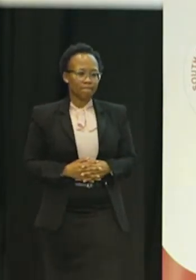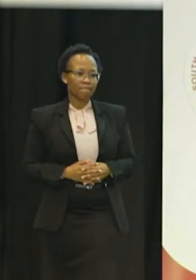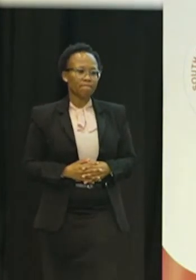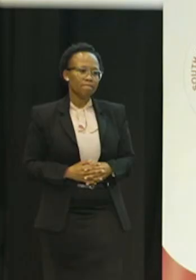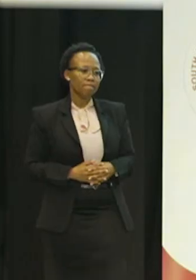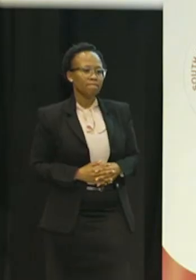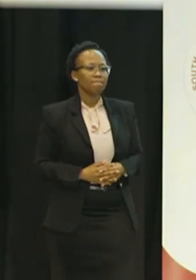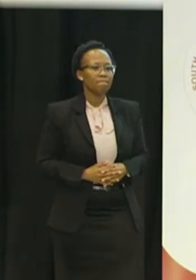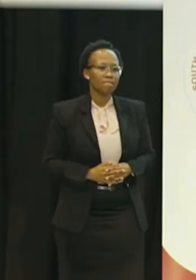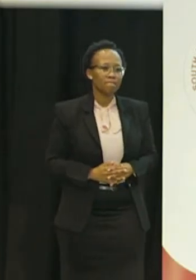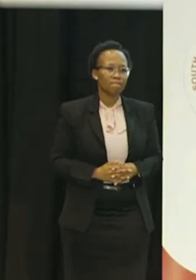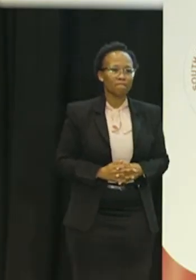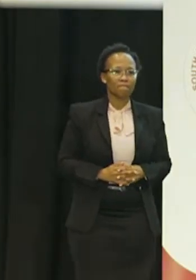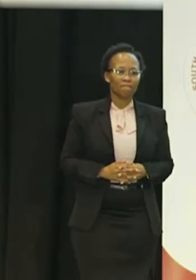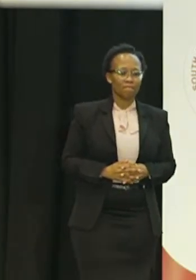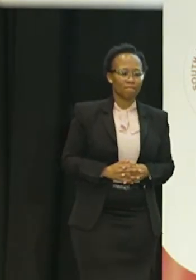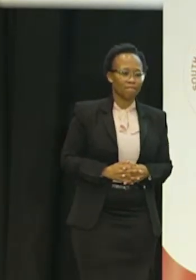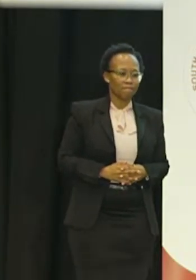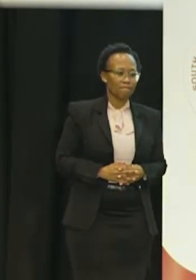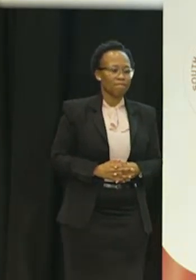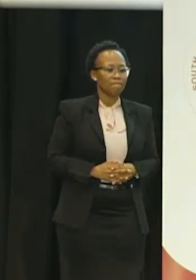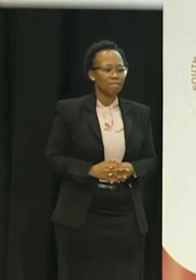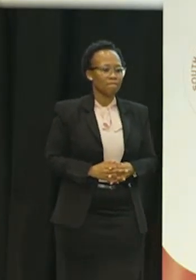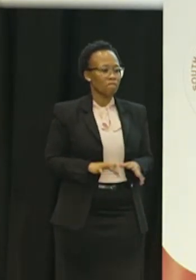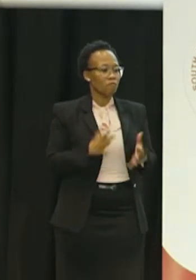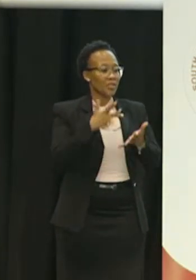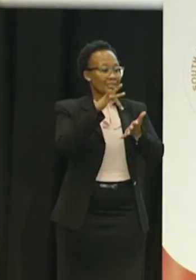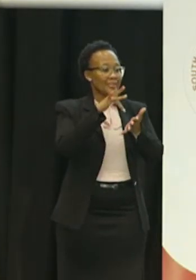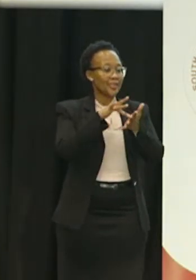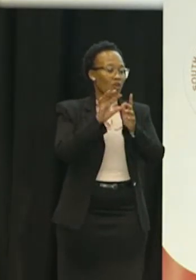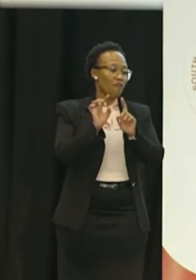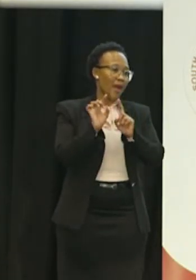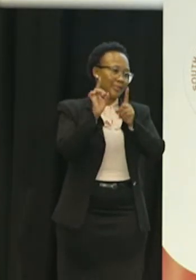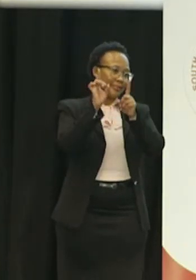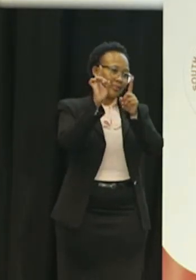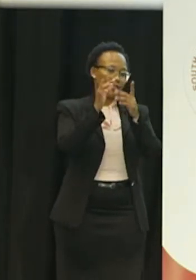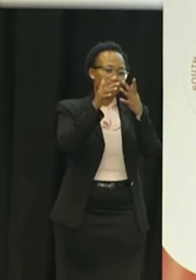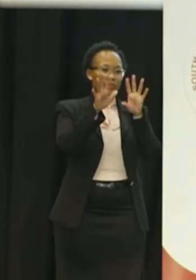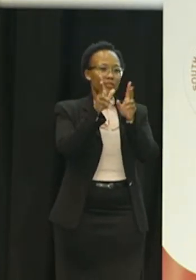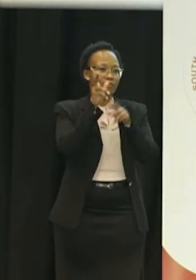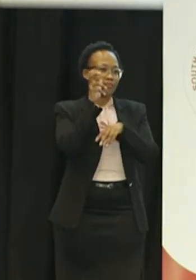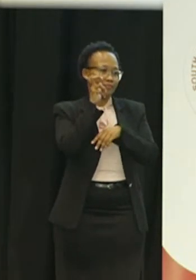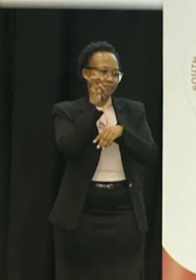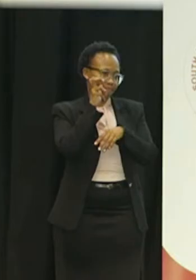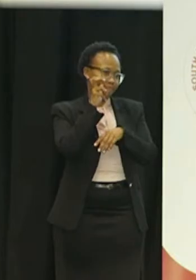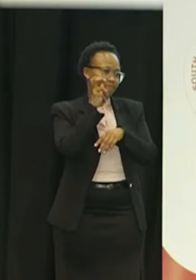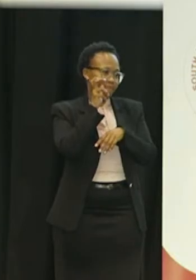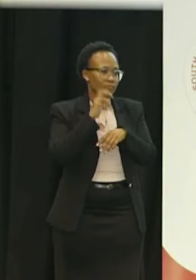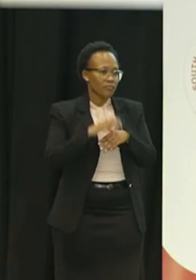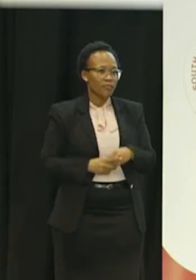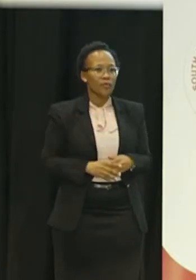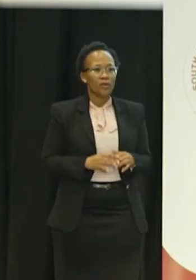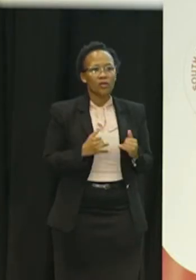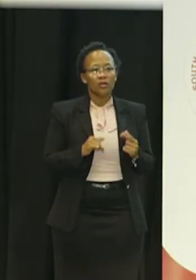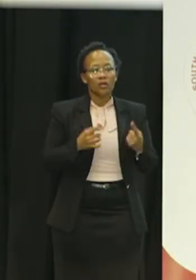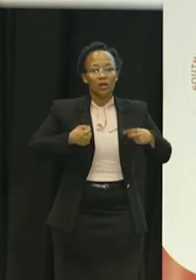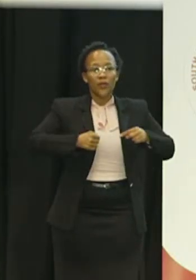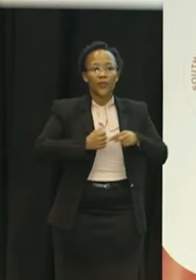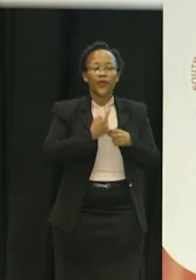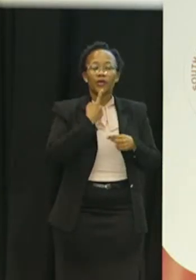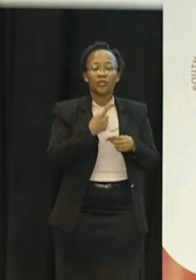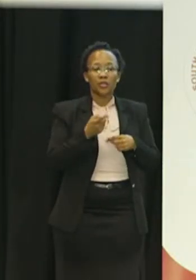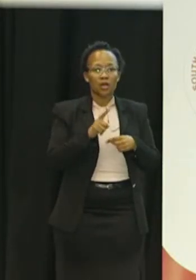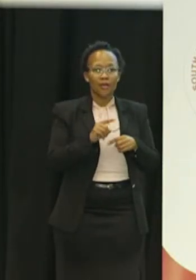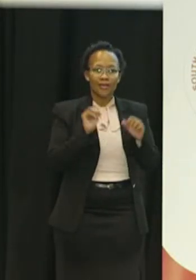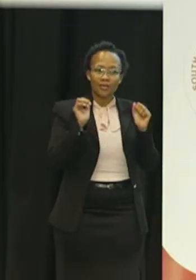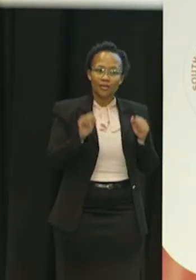So we've been hearing about centers of excellence. For this to be workable, what we're saying is that they should be more